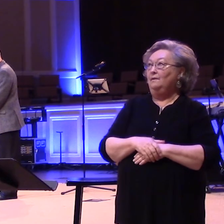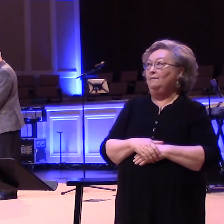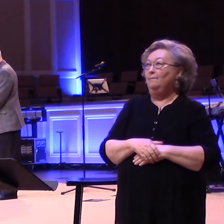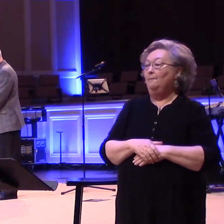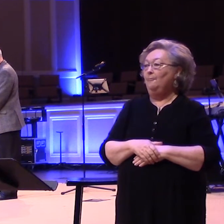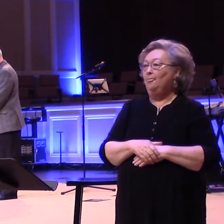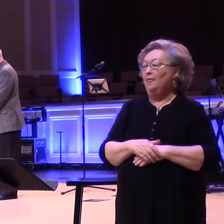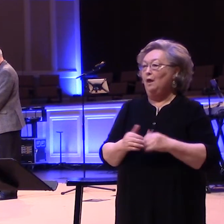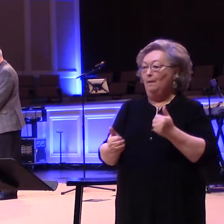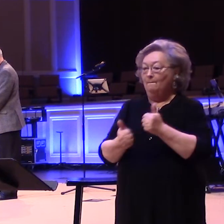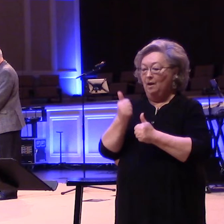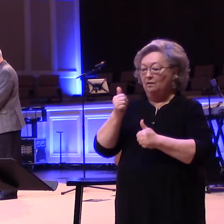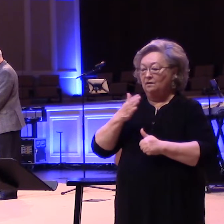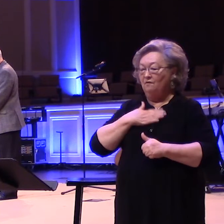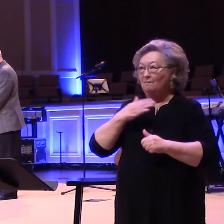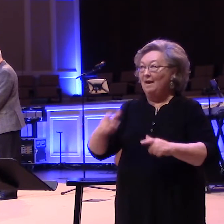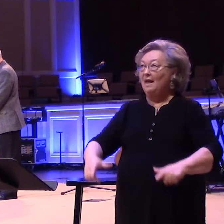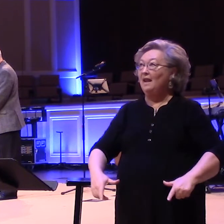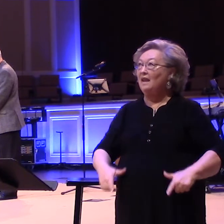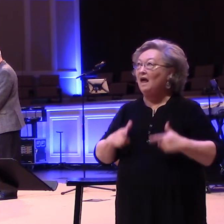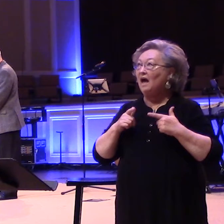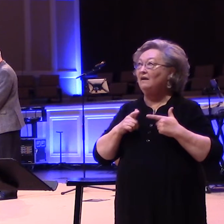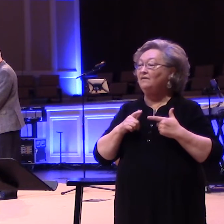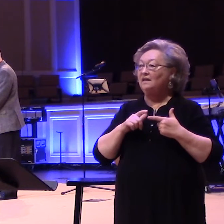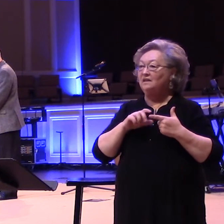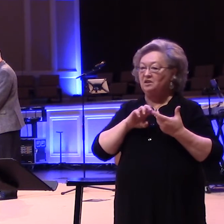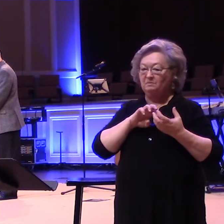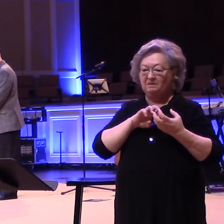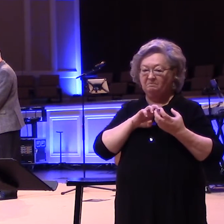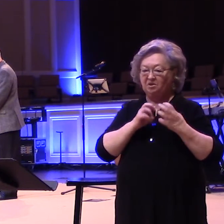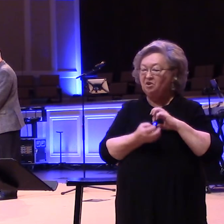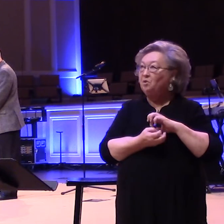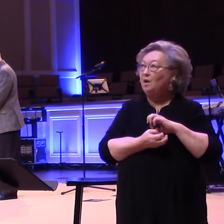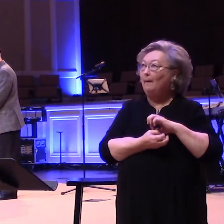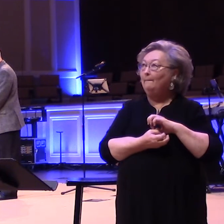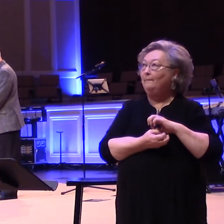Mostly my life is a life that's been chewed up.